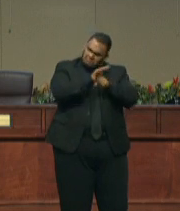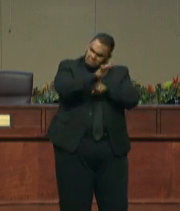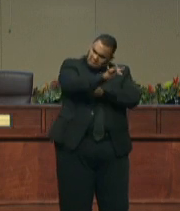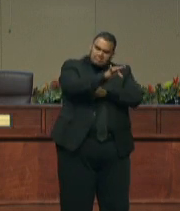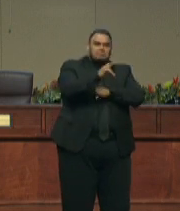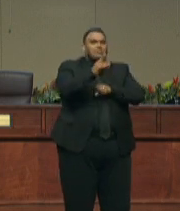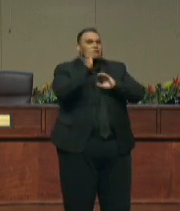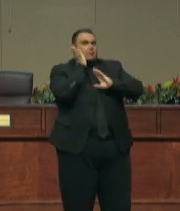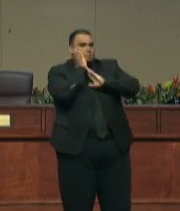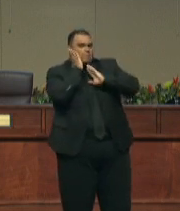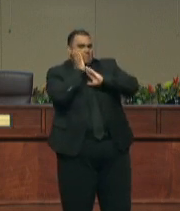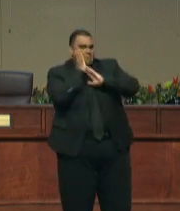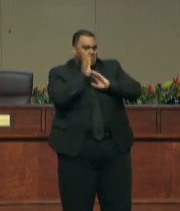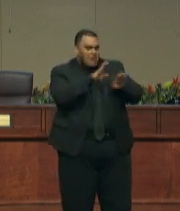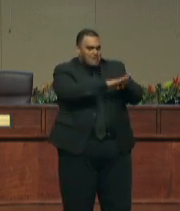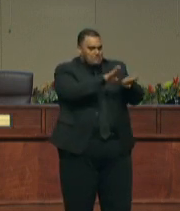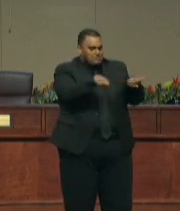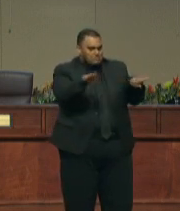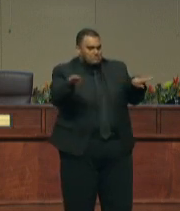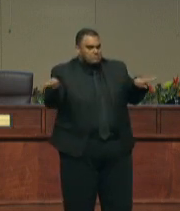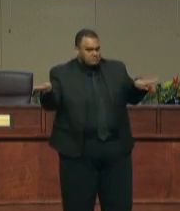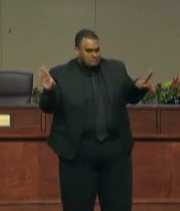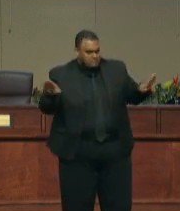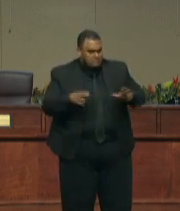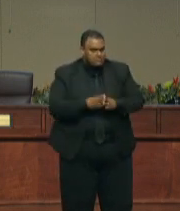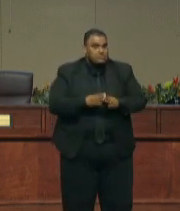We have, as of yesterday,